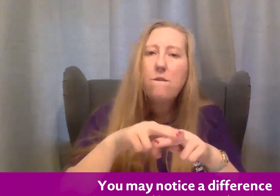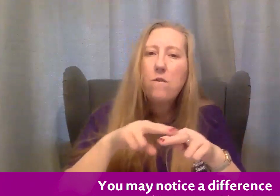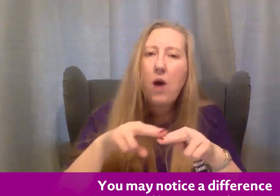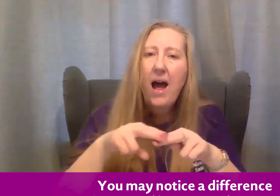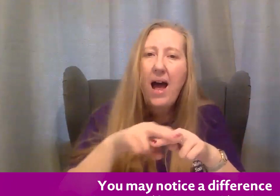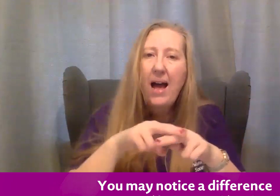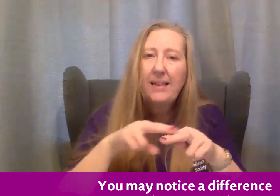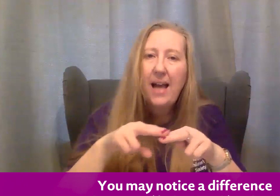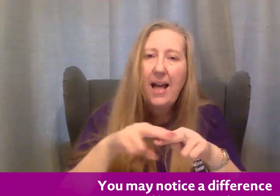friday